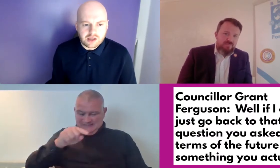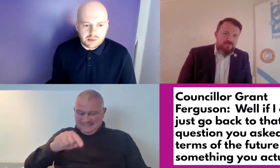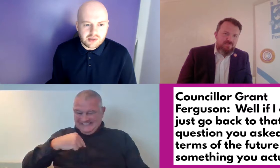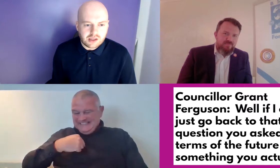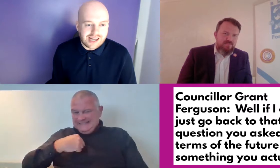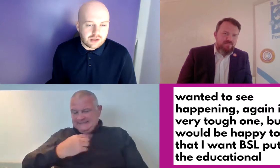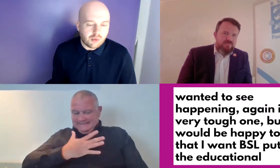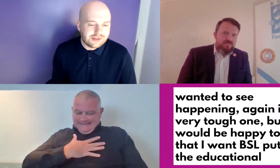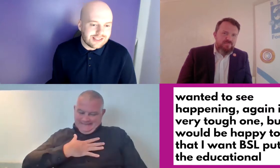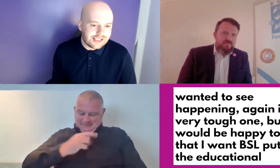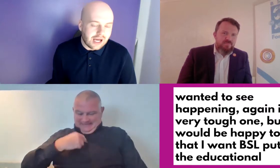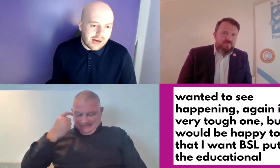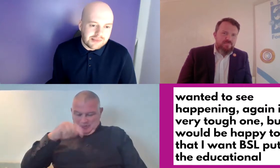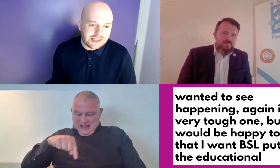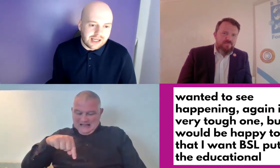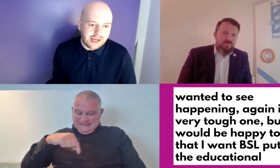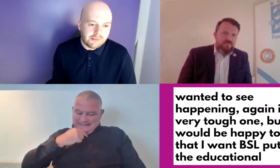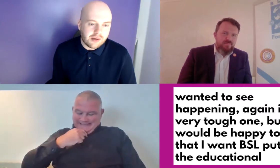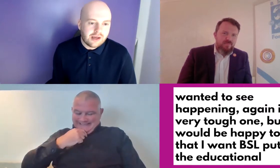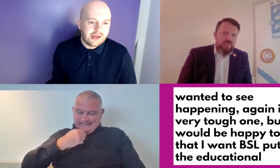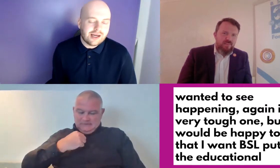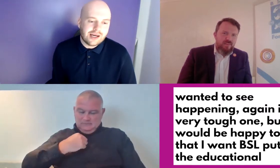and something that you actually want to see happening,